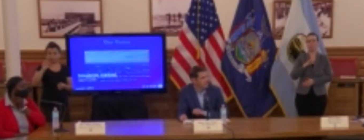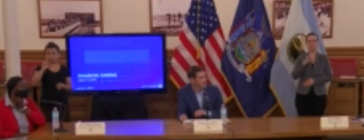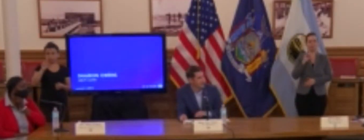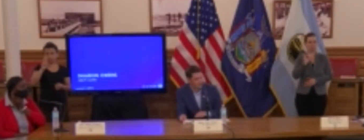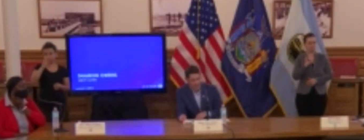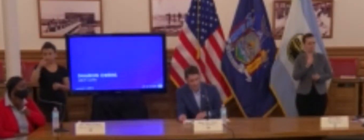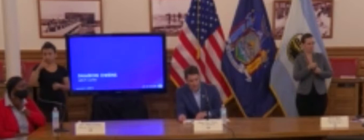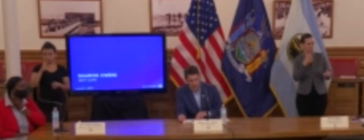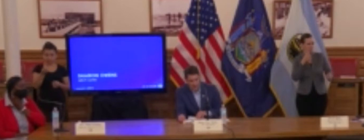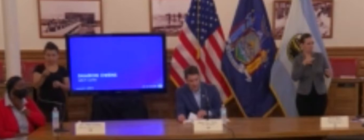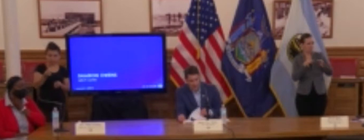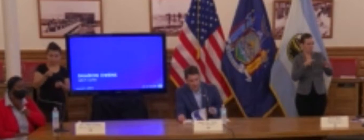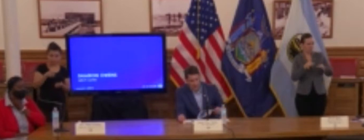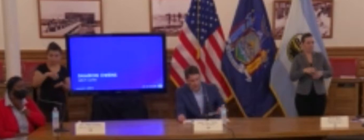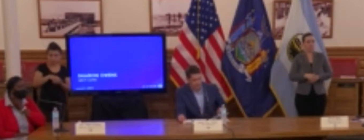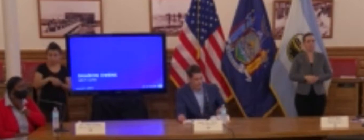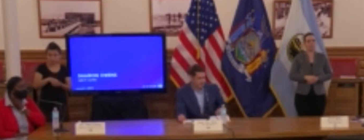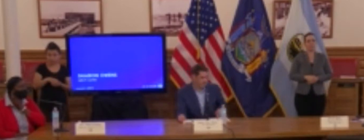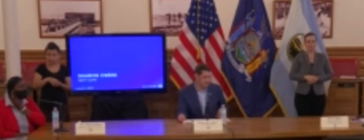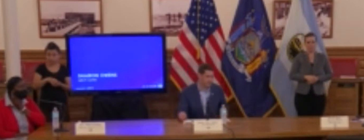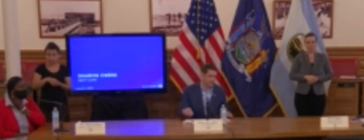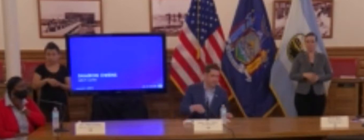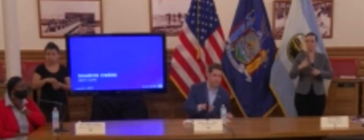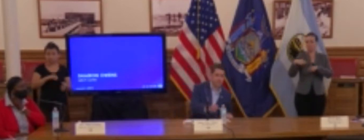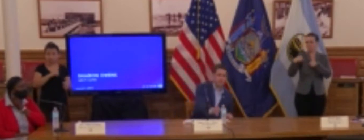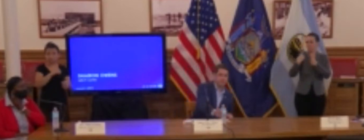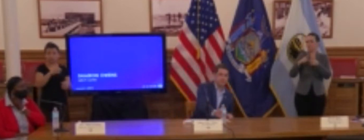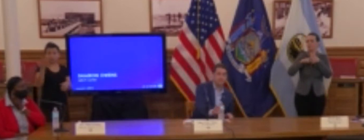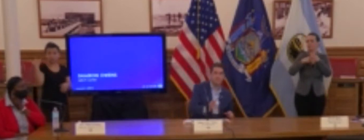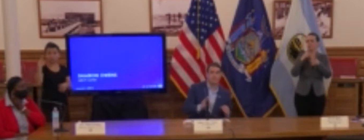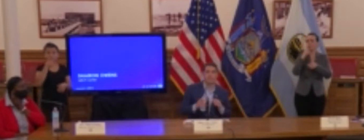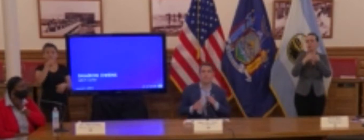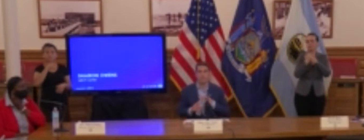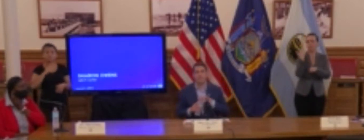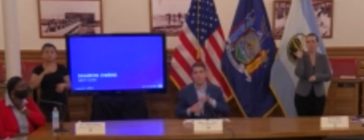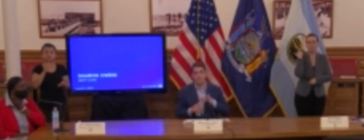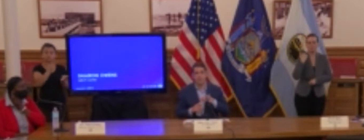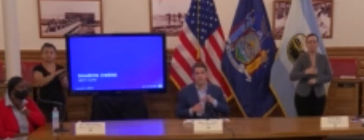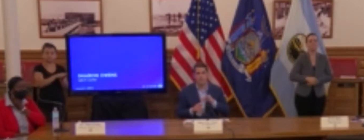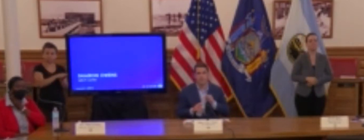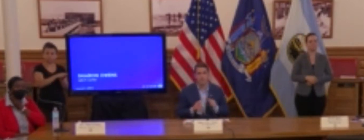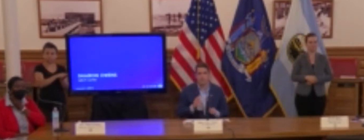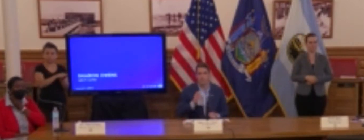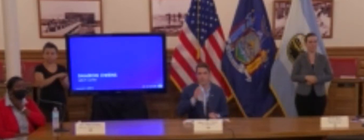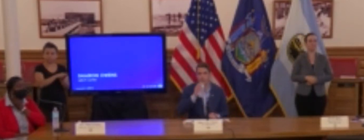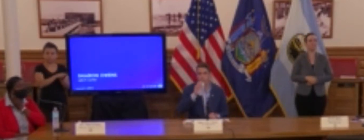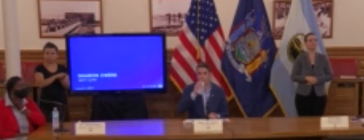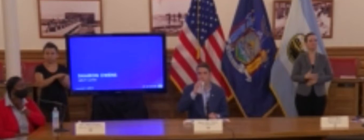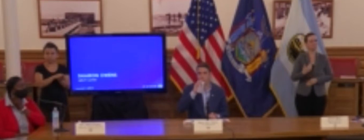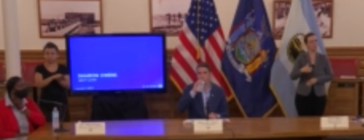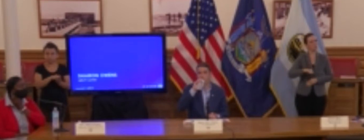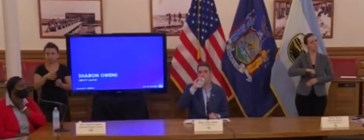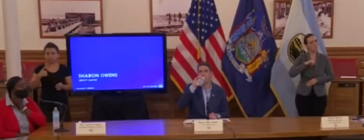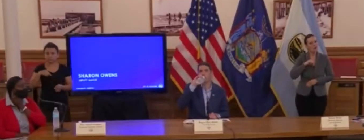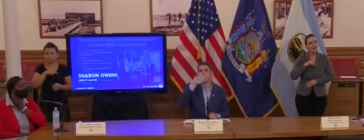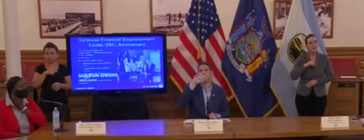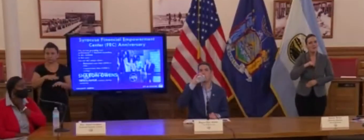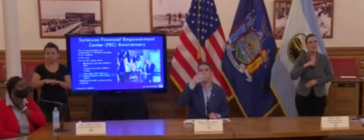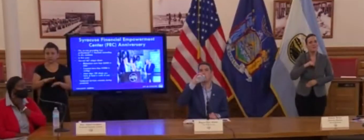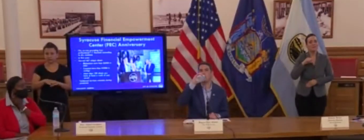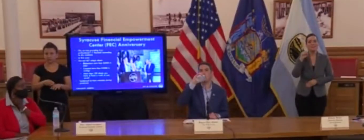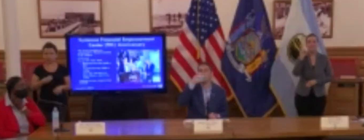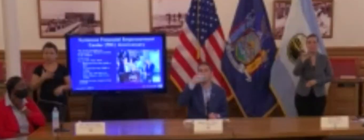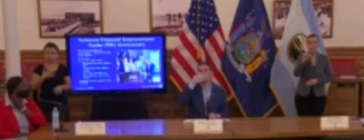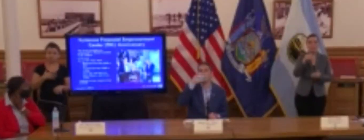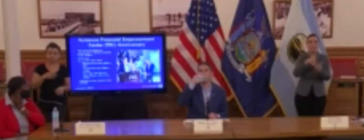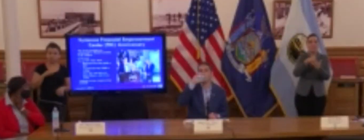to 1 year to in. See? All right, one Deputy year Mayor. In. Thank you, Mayor. We are so proud of our Syracuse Financial